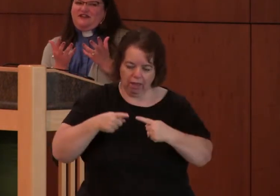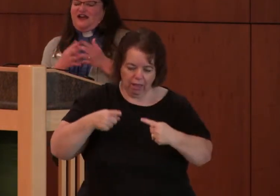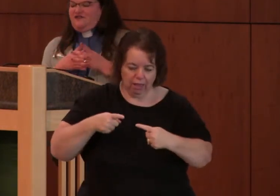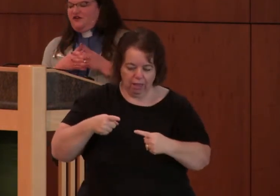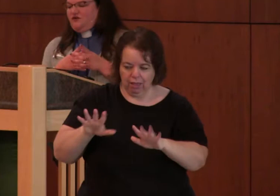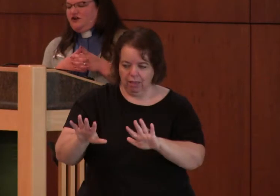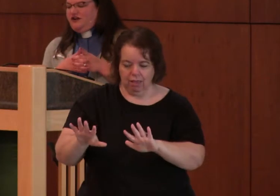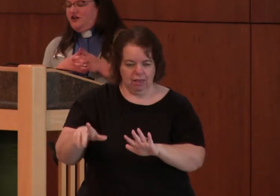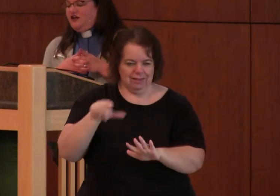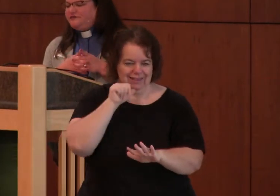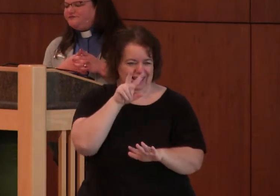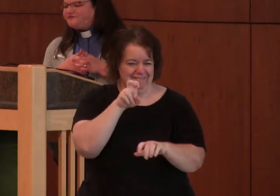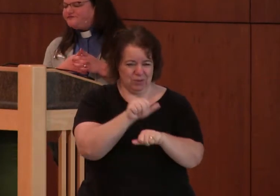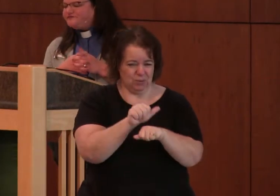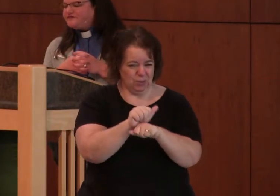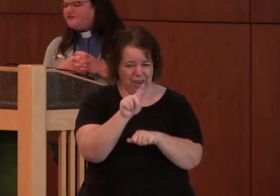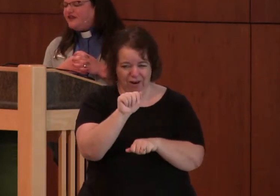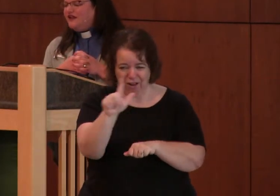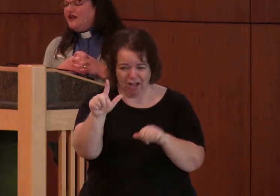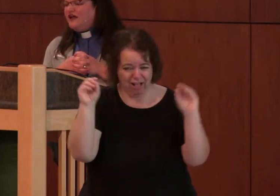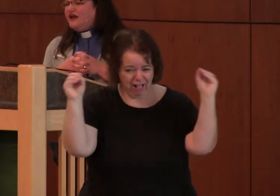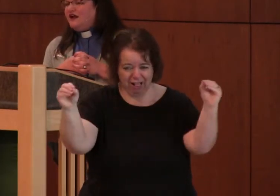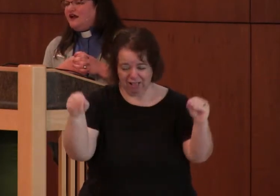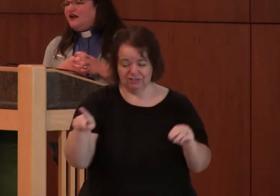and really not even a worker at all.